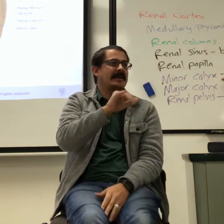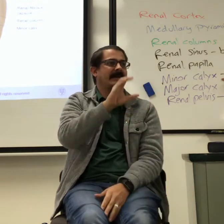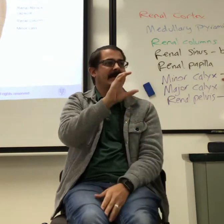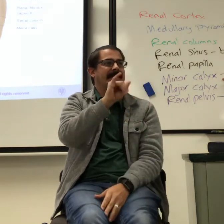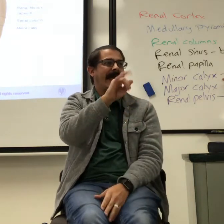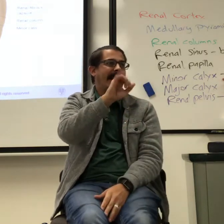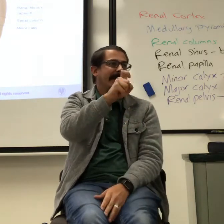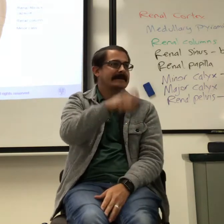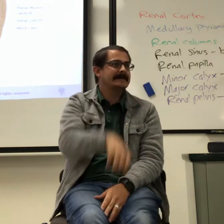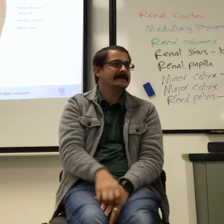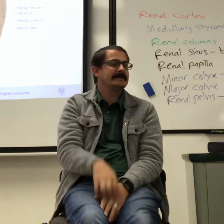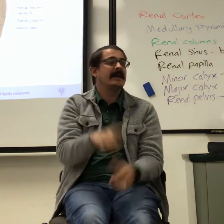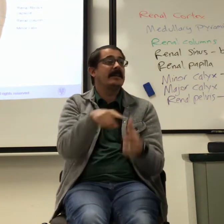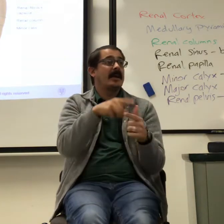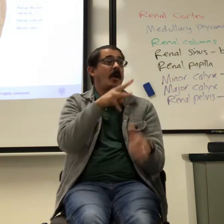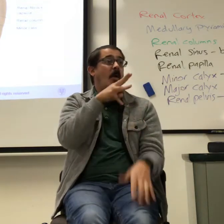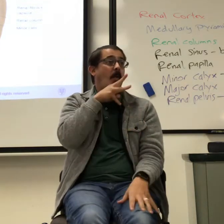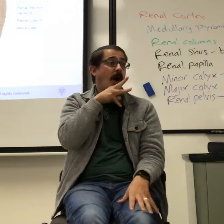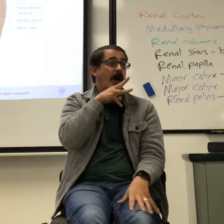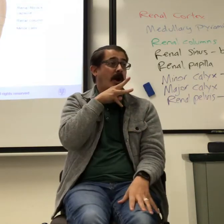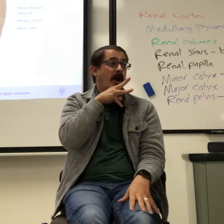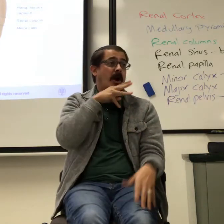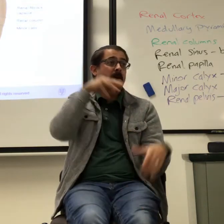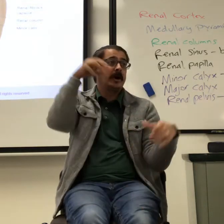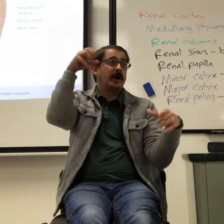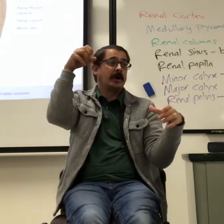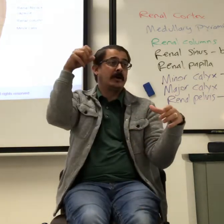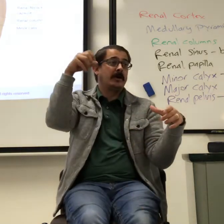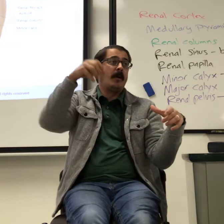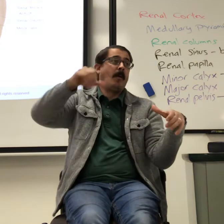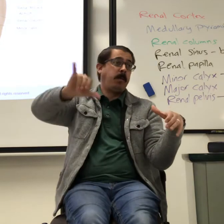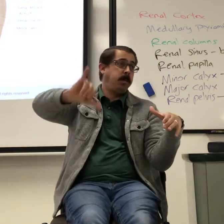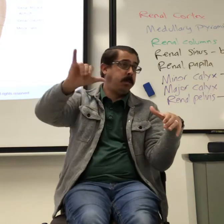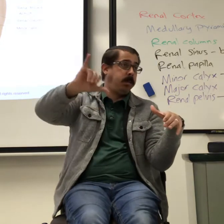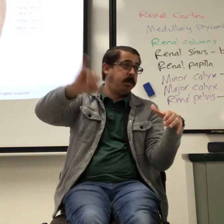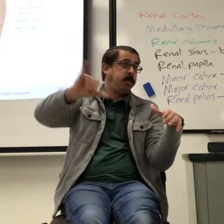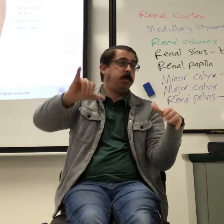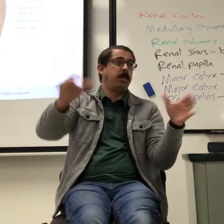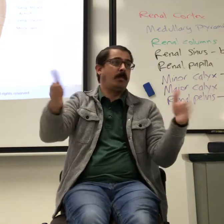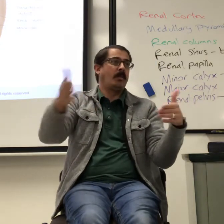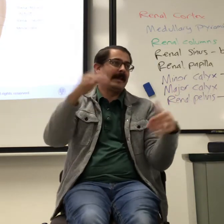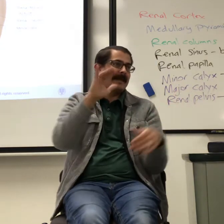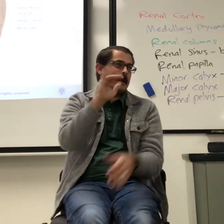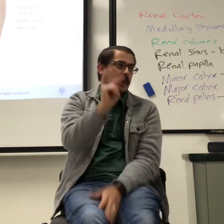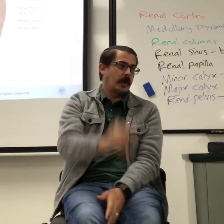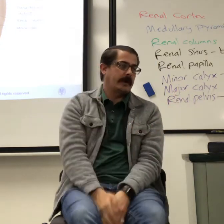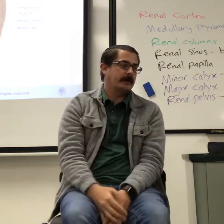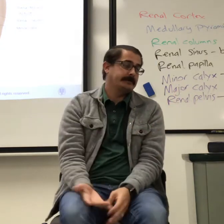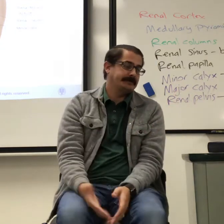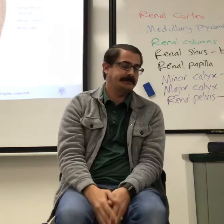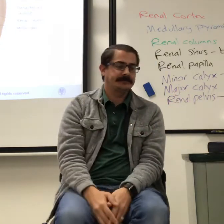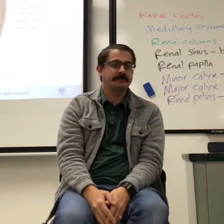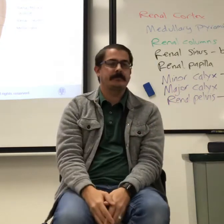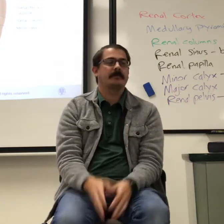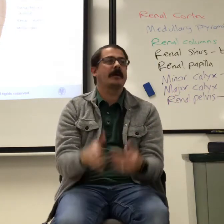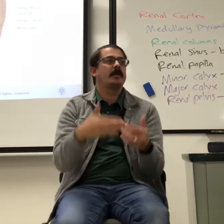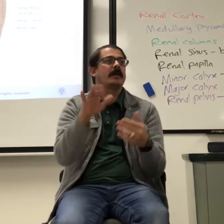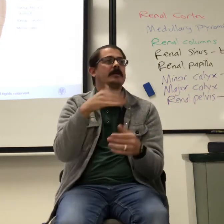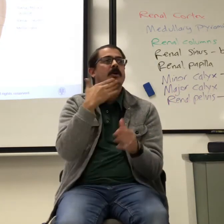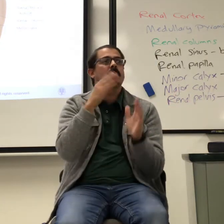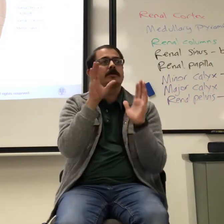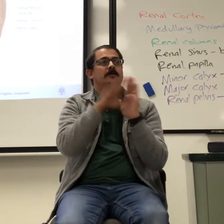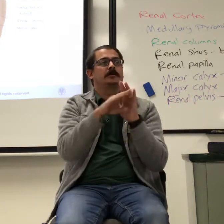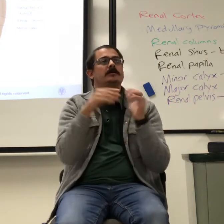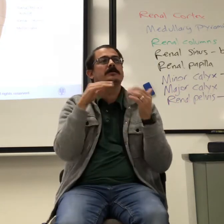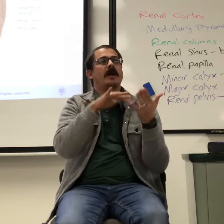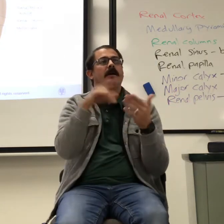calyx. And then you put water in the pool, I guess that's like the urine, right? But anyways, that's a good slide to study when